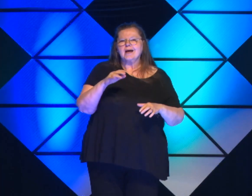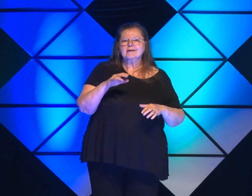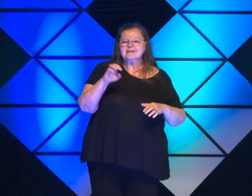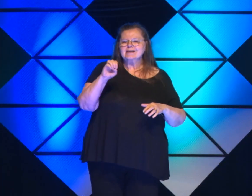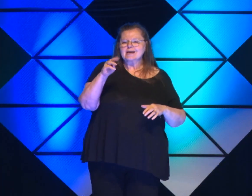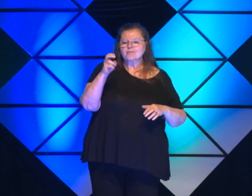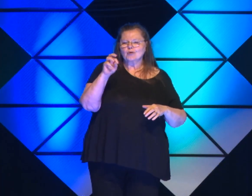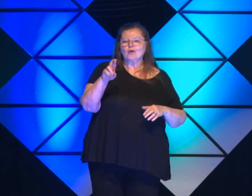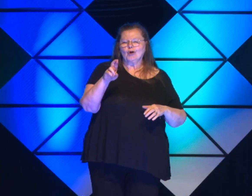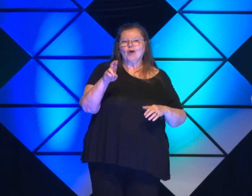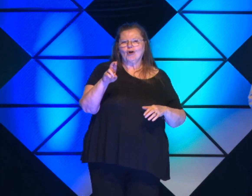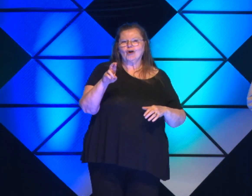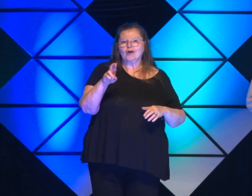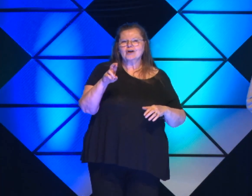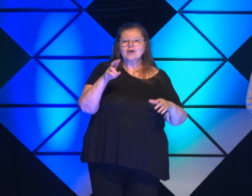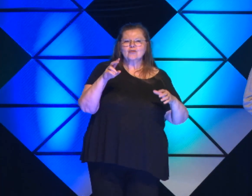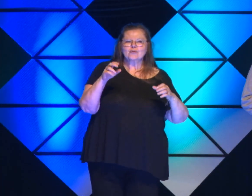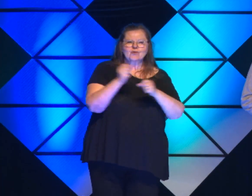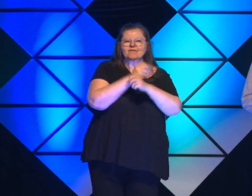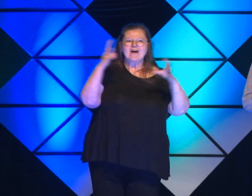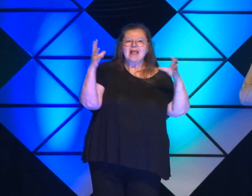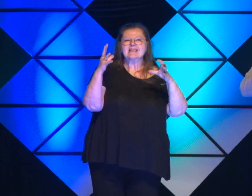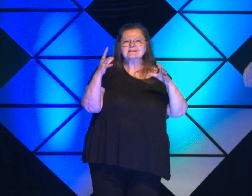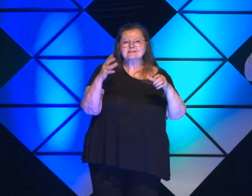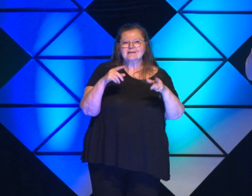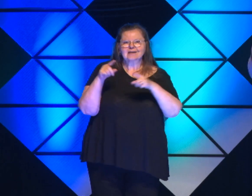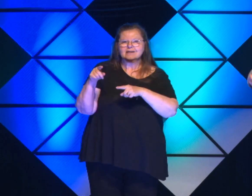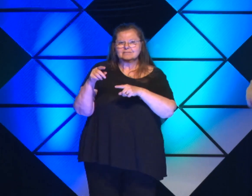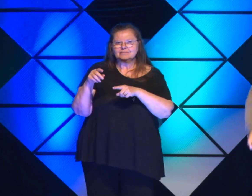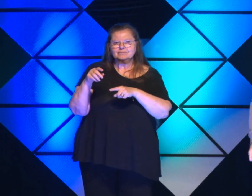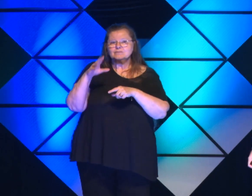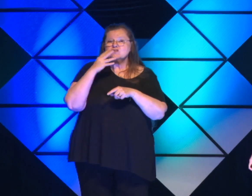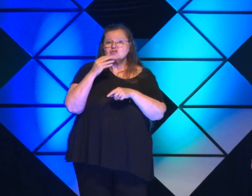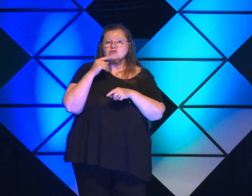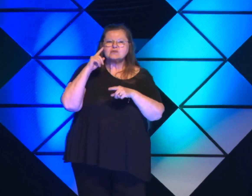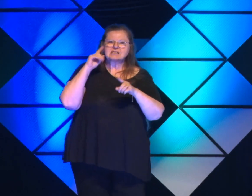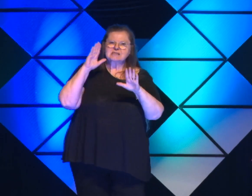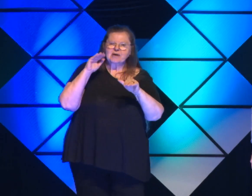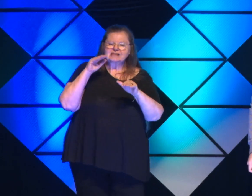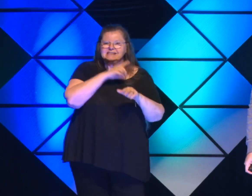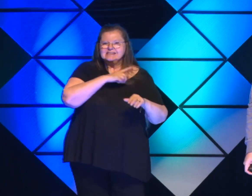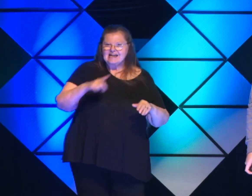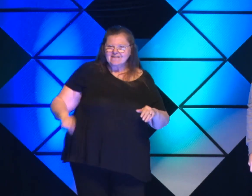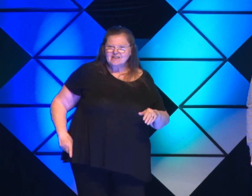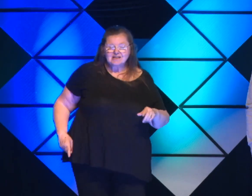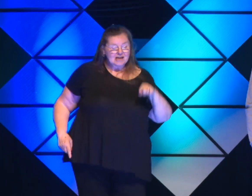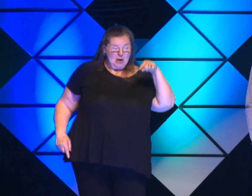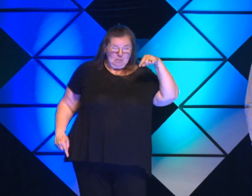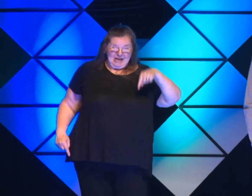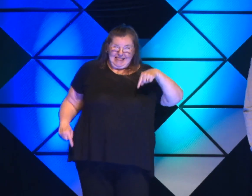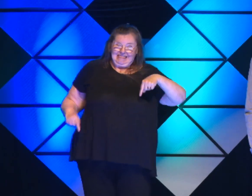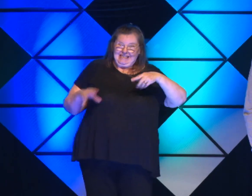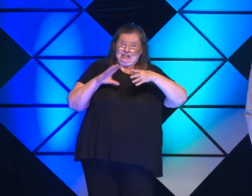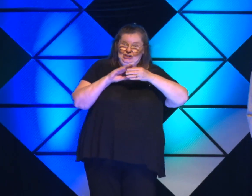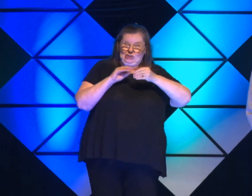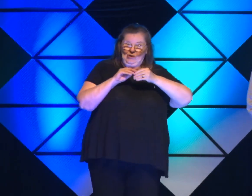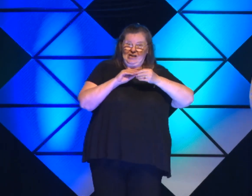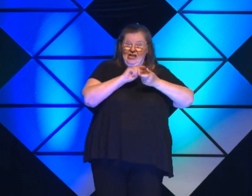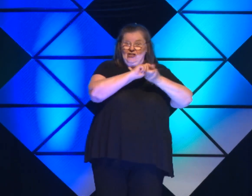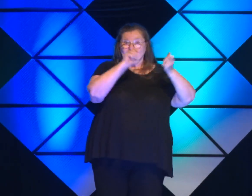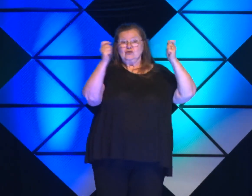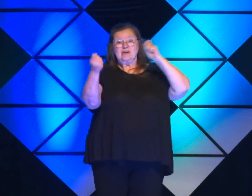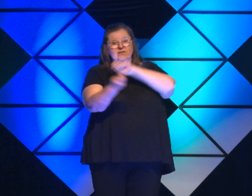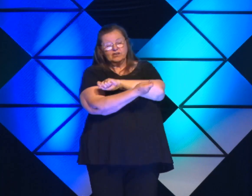emperor through violence. The Jews expected the Messiah to be like David. But in this narrative, the